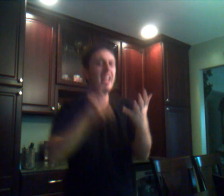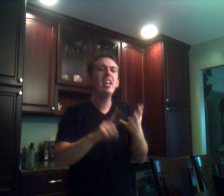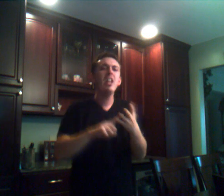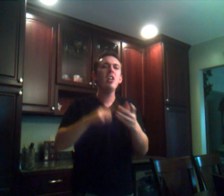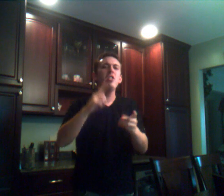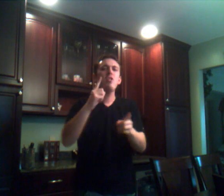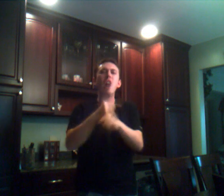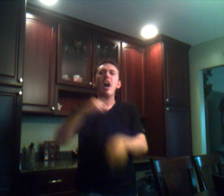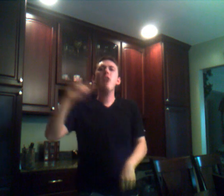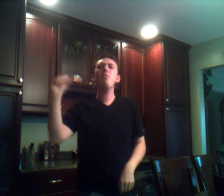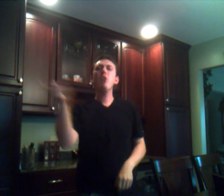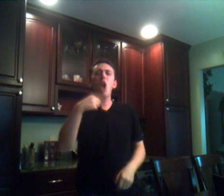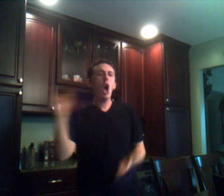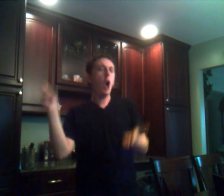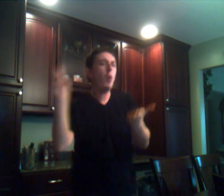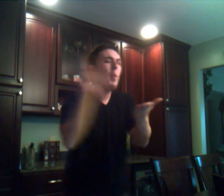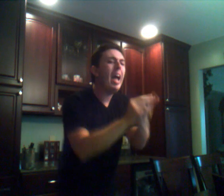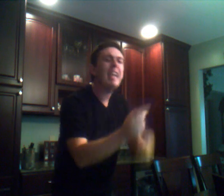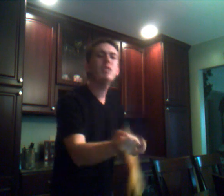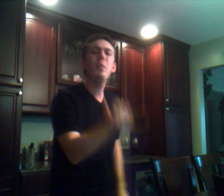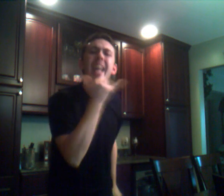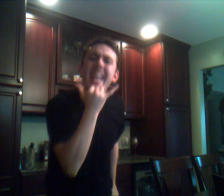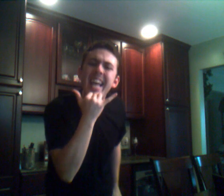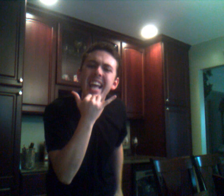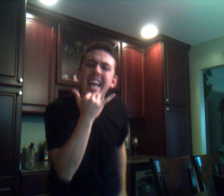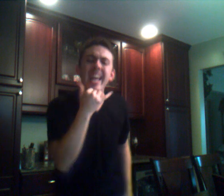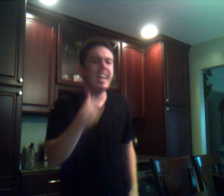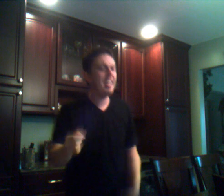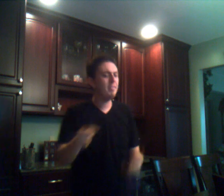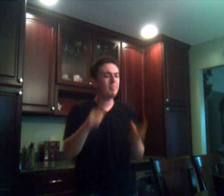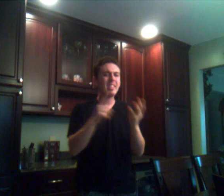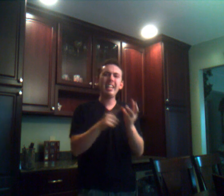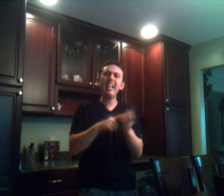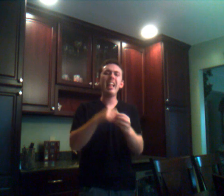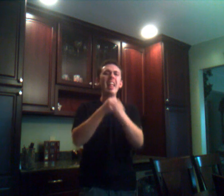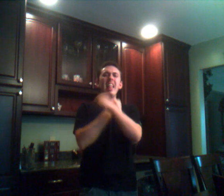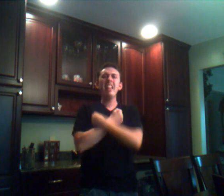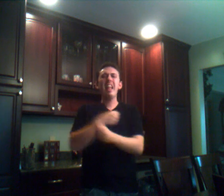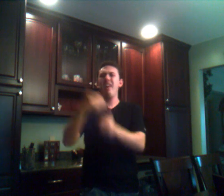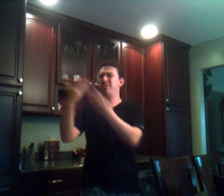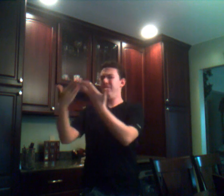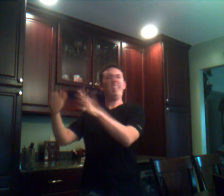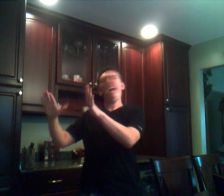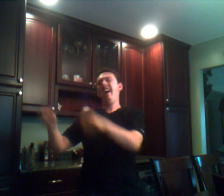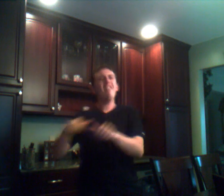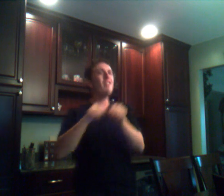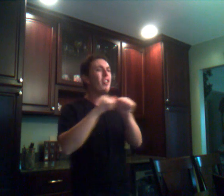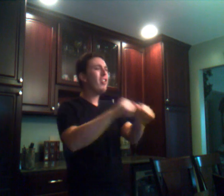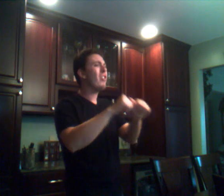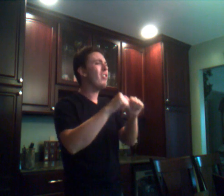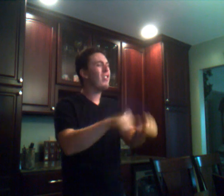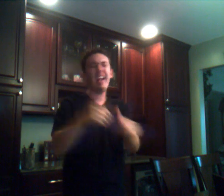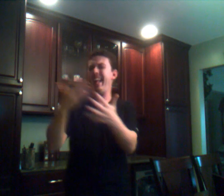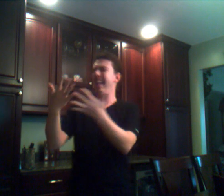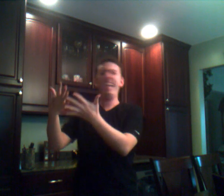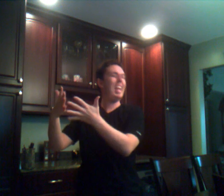That life will always win And love will never end